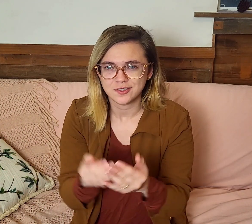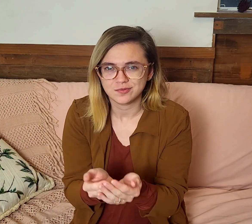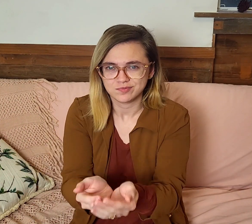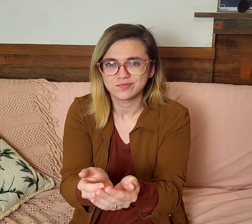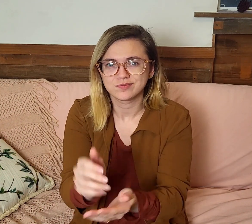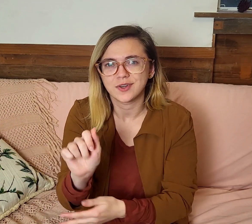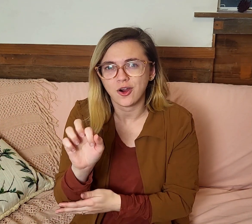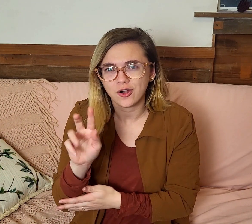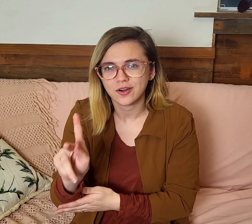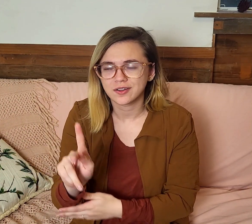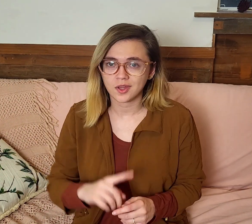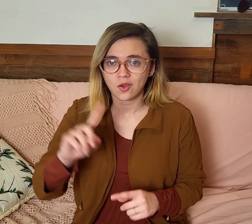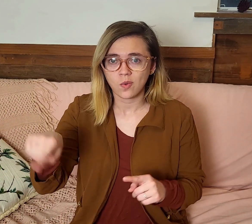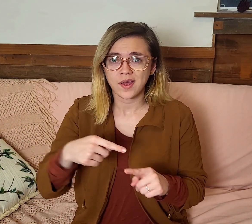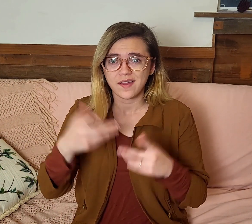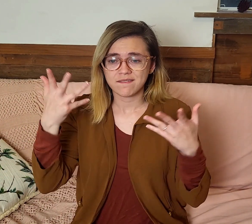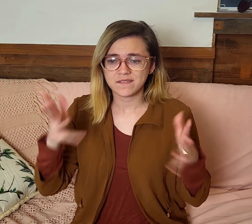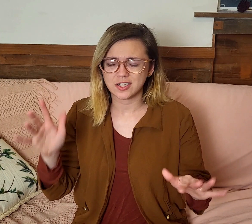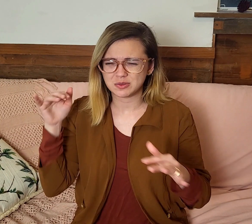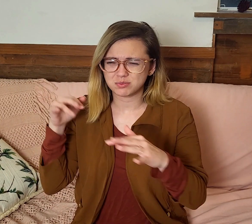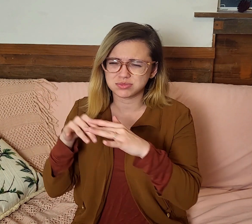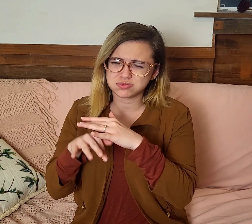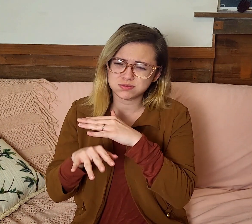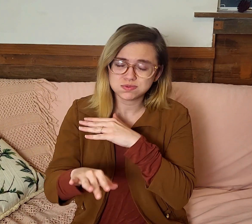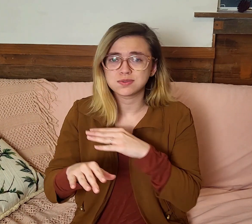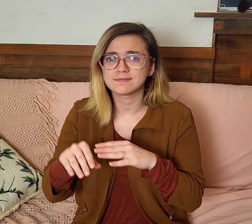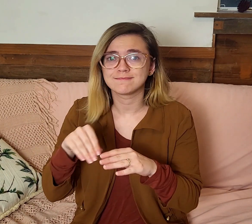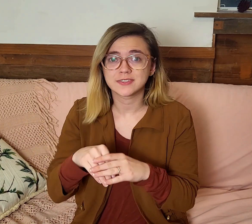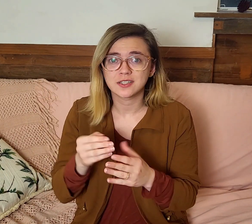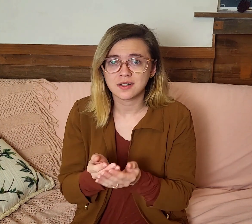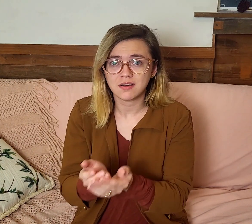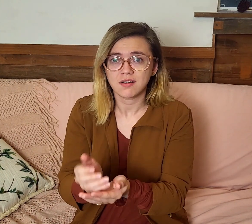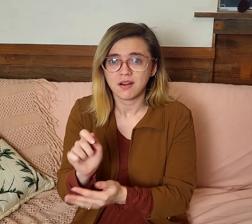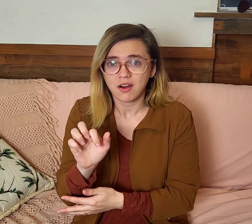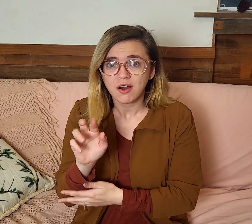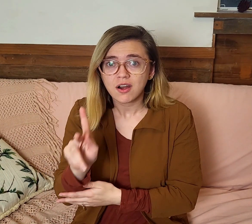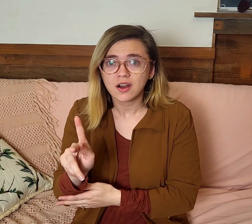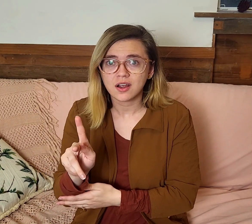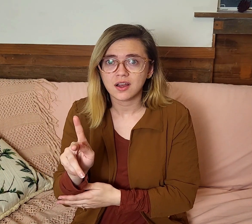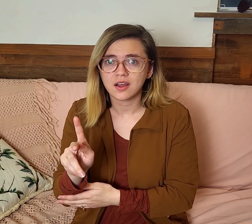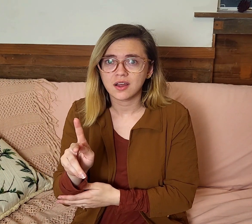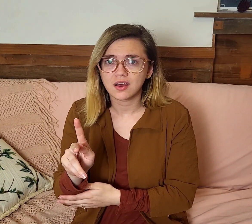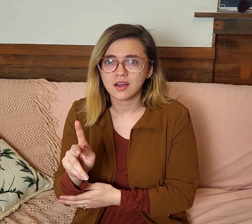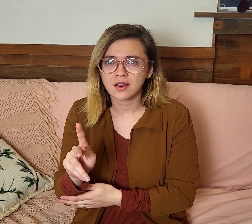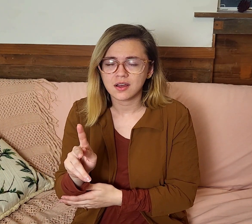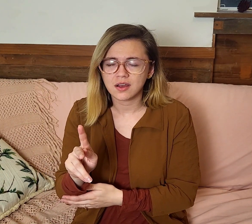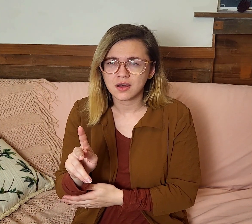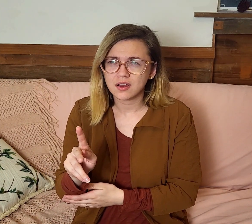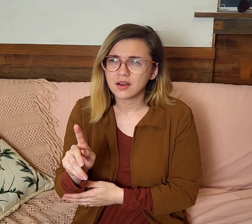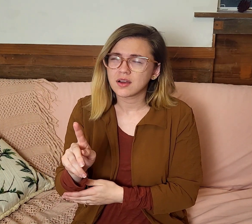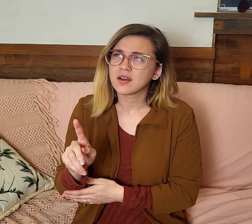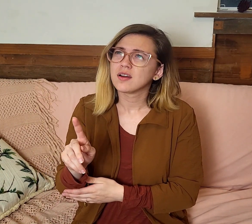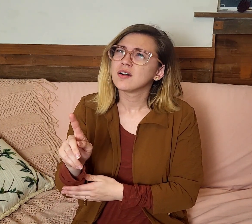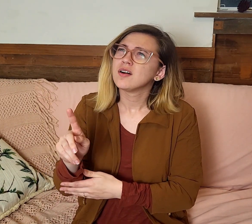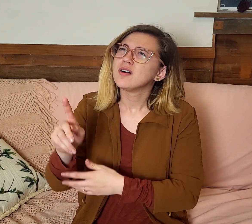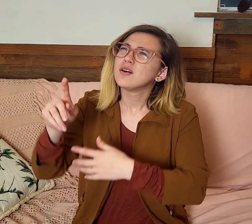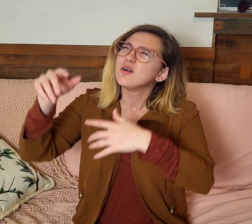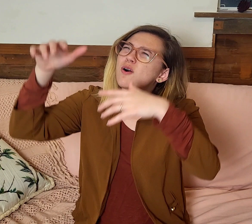inside of the ark. When they all finished entering within the ark, then suddenly the